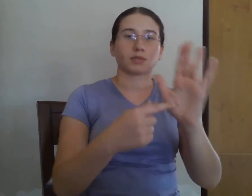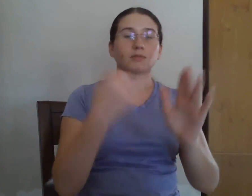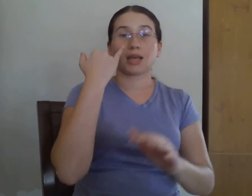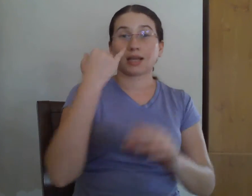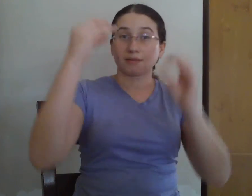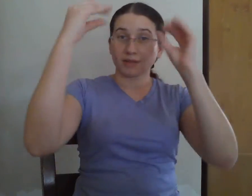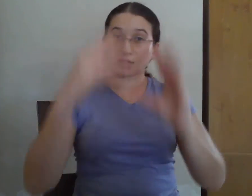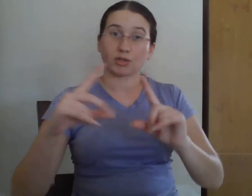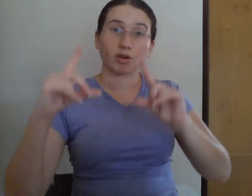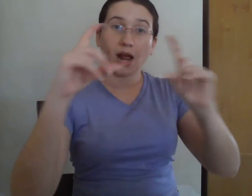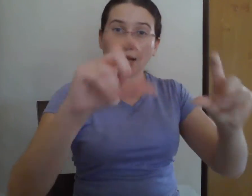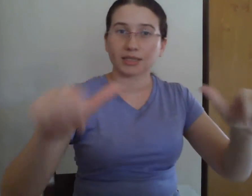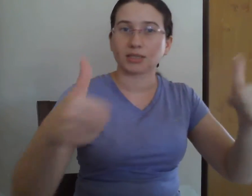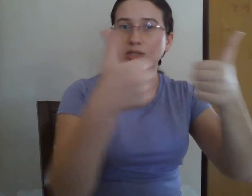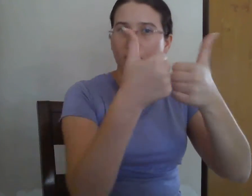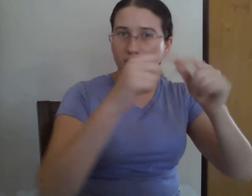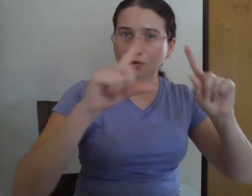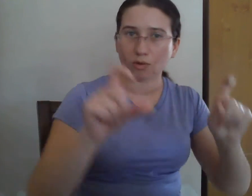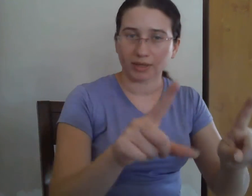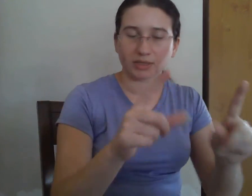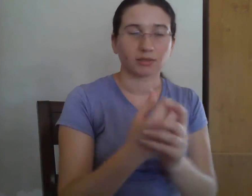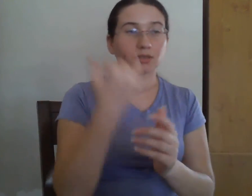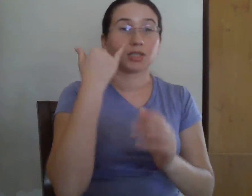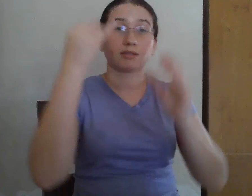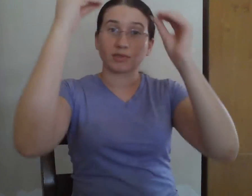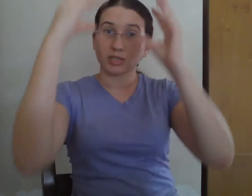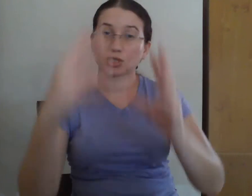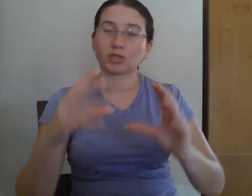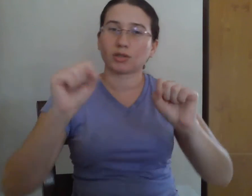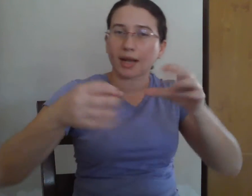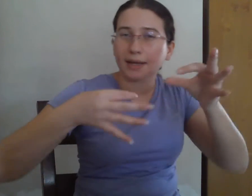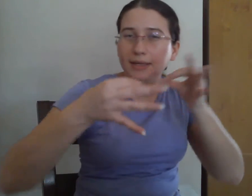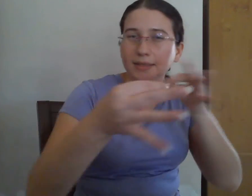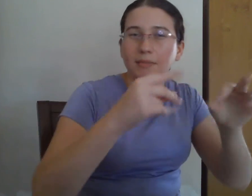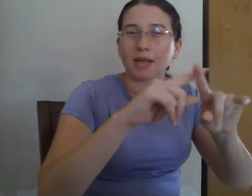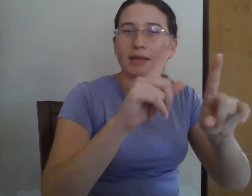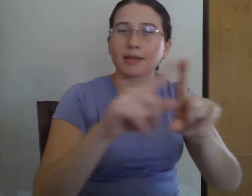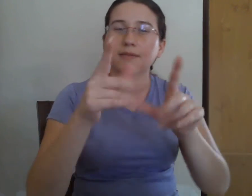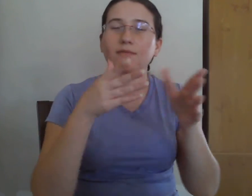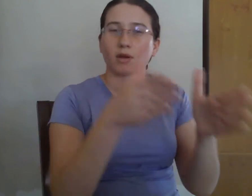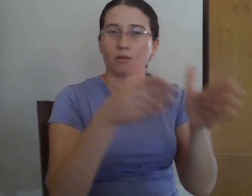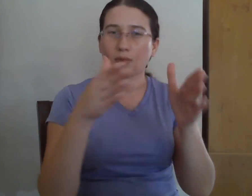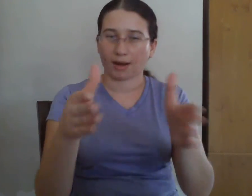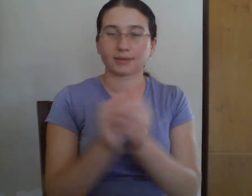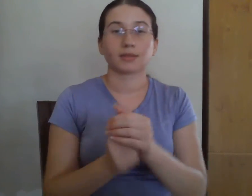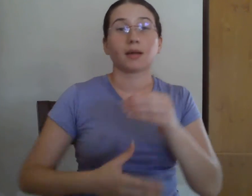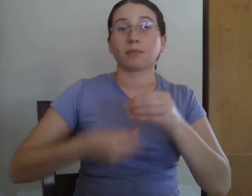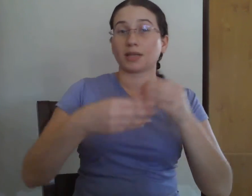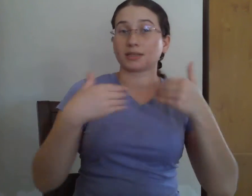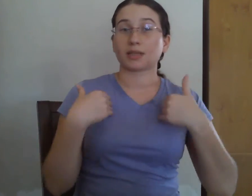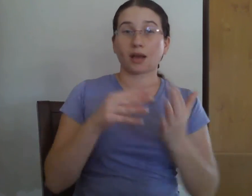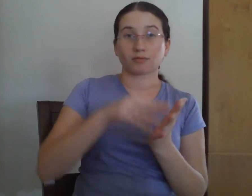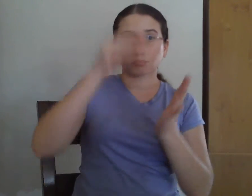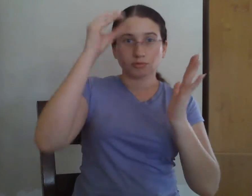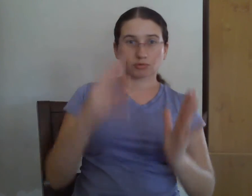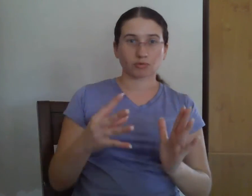idea? We also had students fill out surveys with questions like, does your teacher know when the